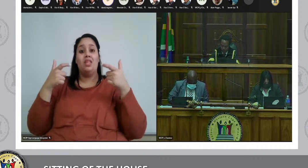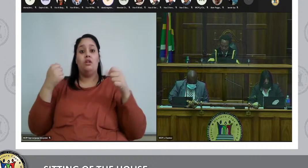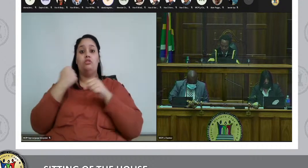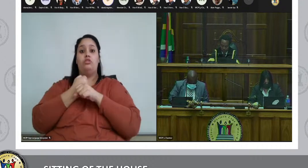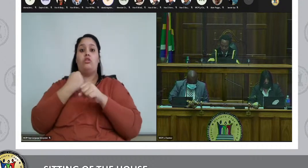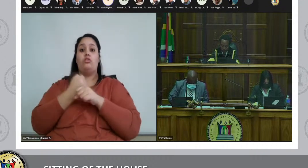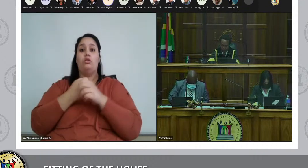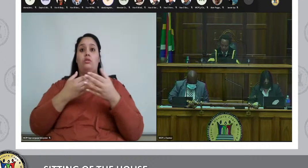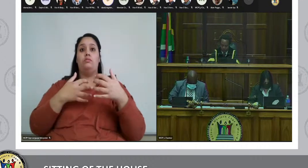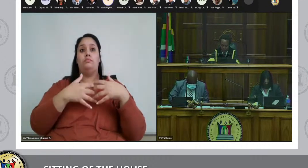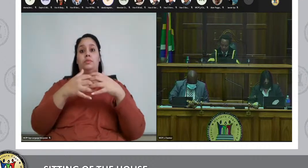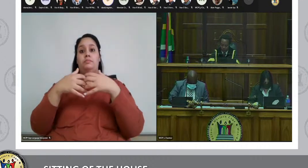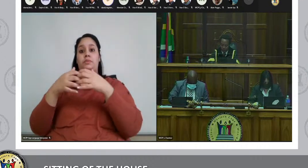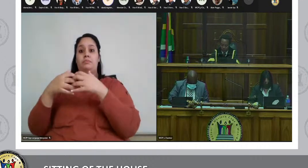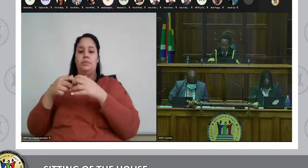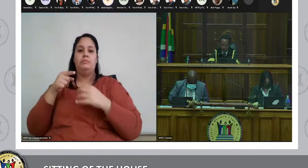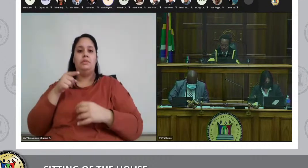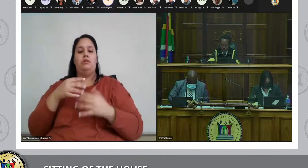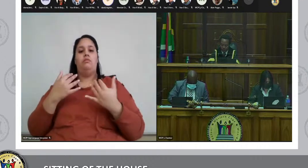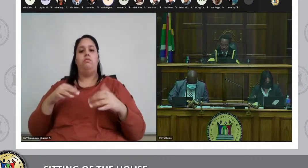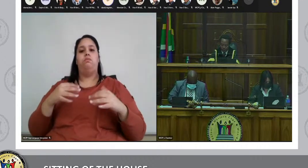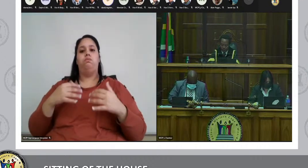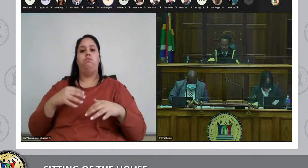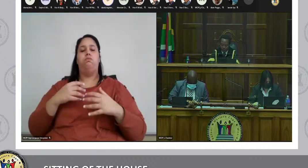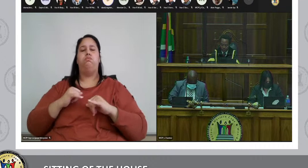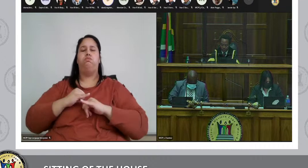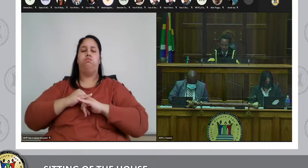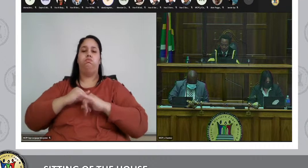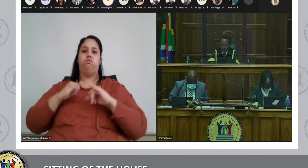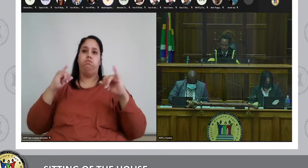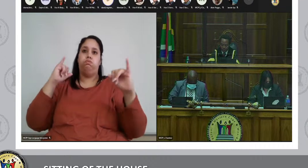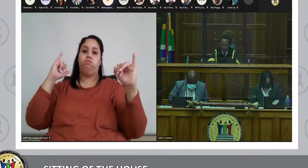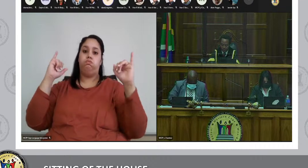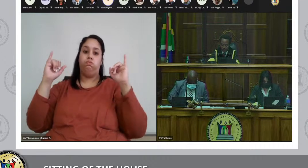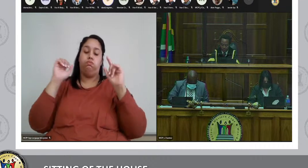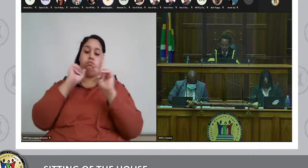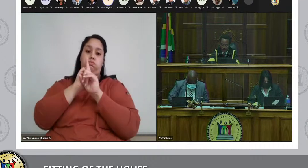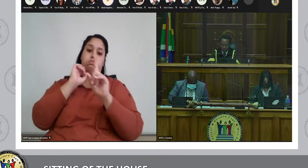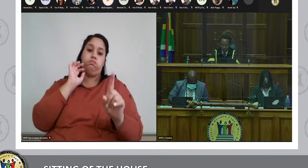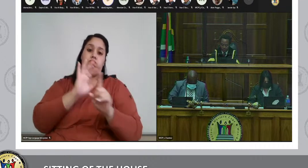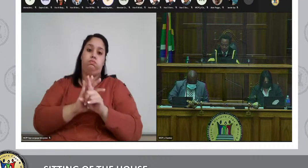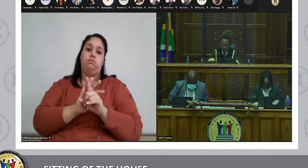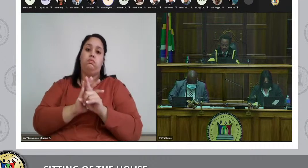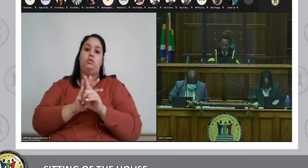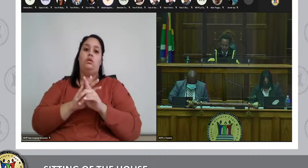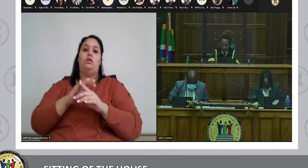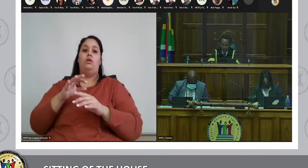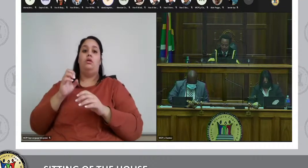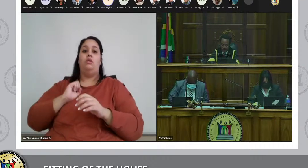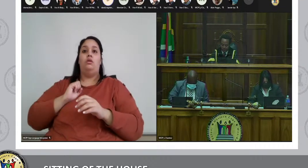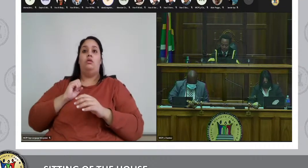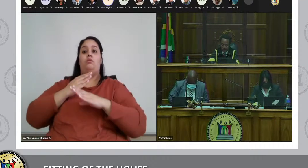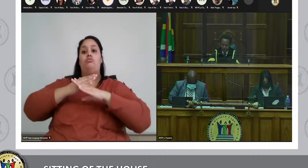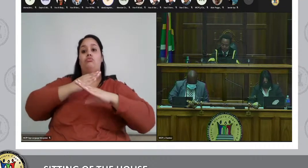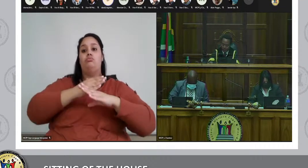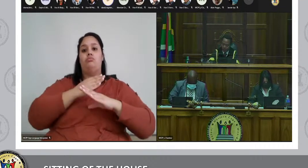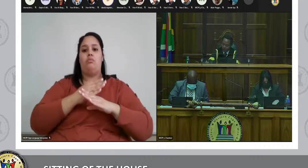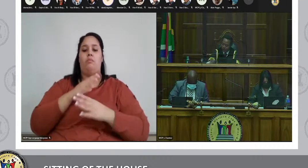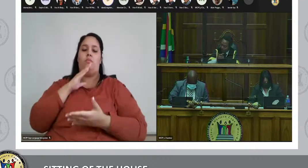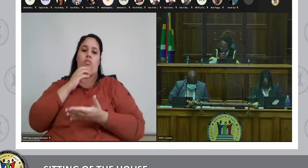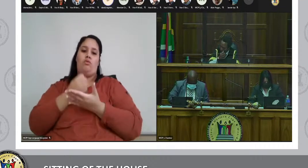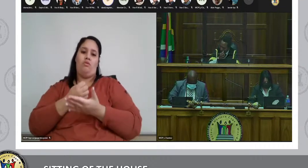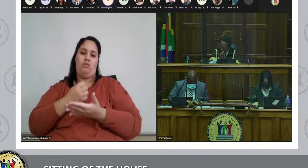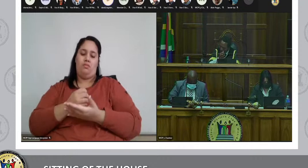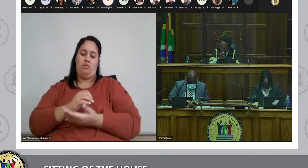creator, this has, of course, had a devastating effect on employment in our economy.